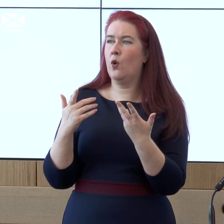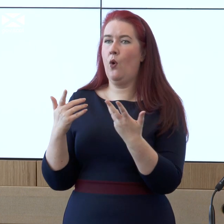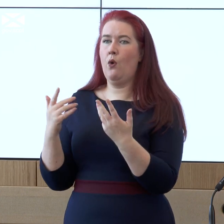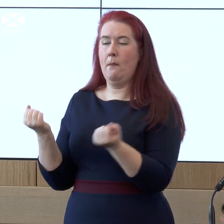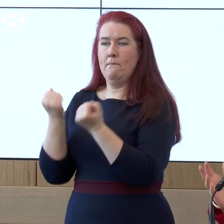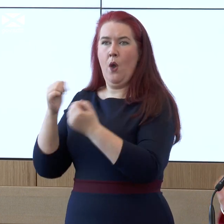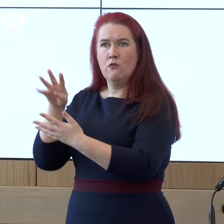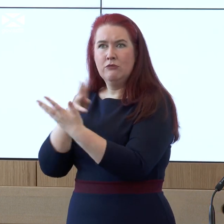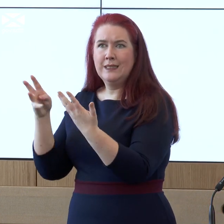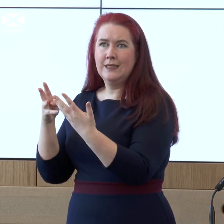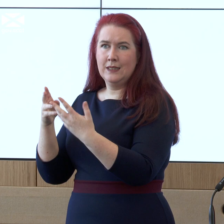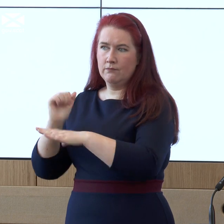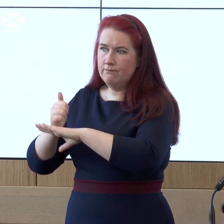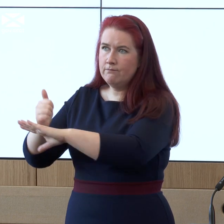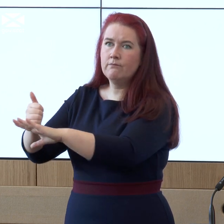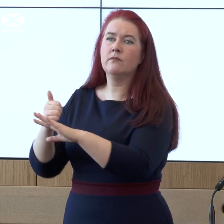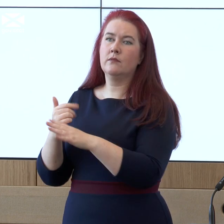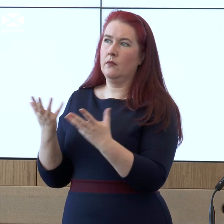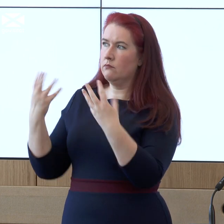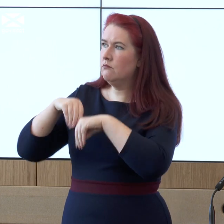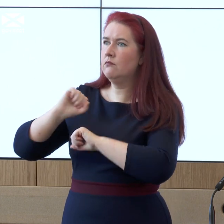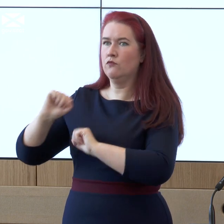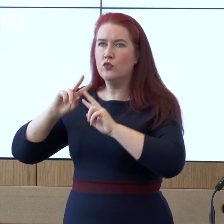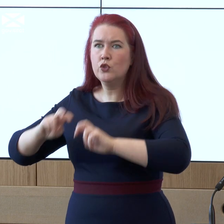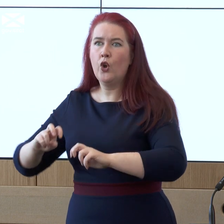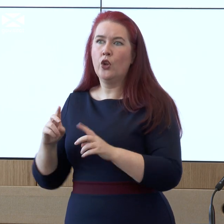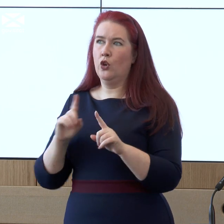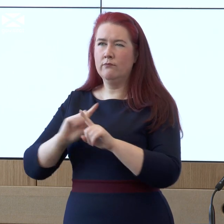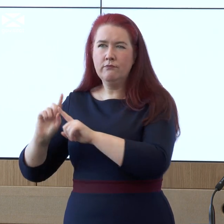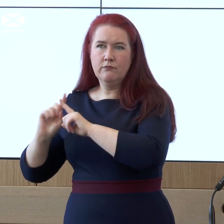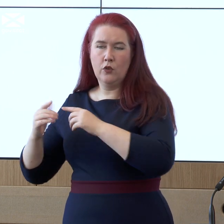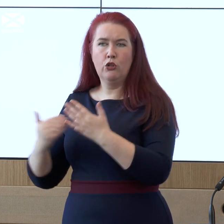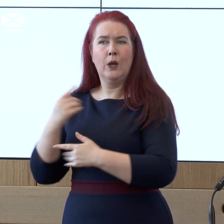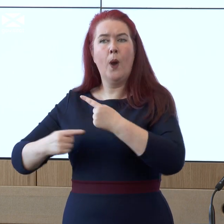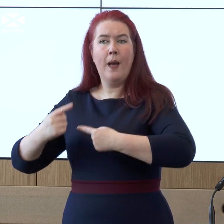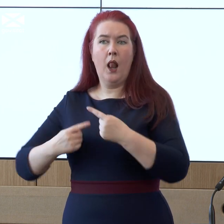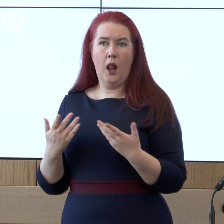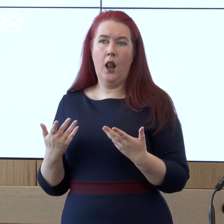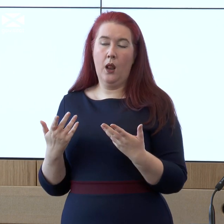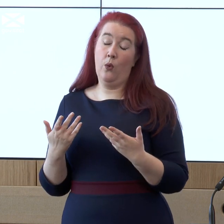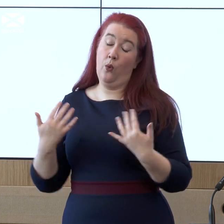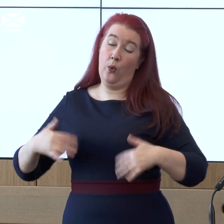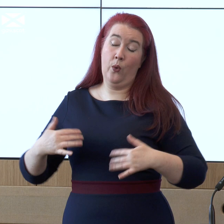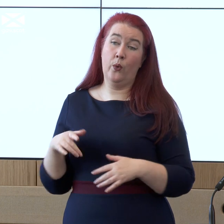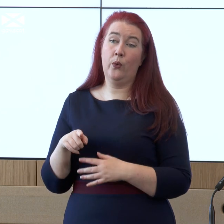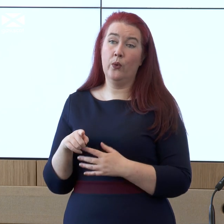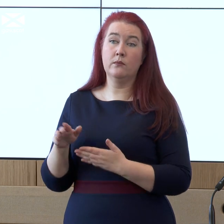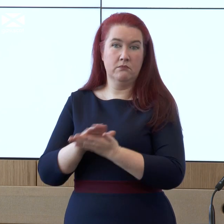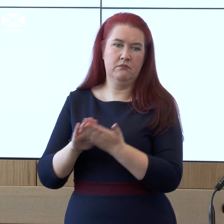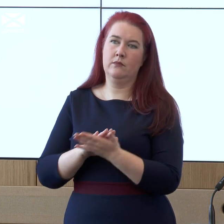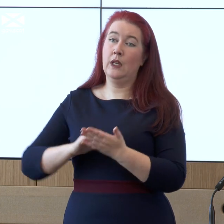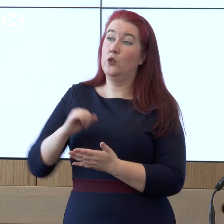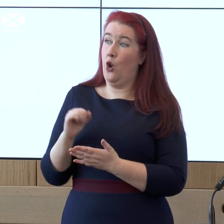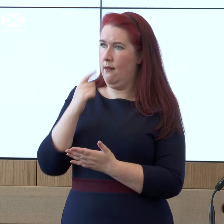assimilate energy, research on air and sea transport, and much, much more besides, will undoubtedly help lead